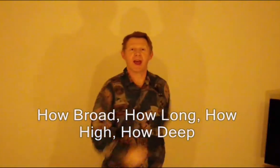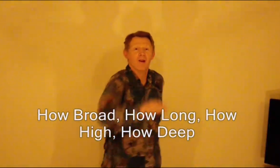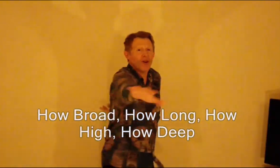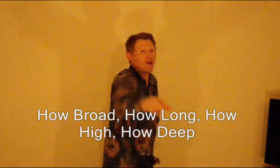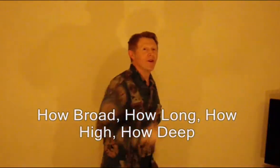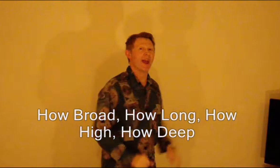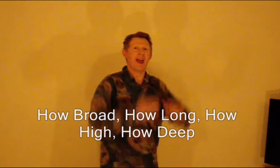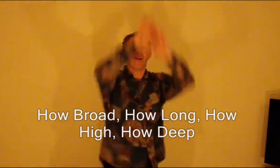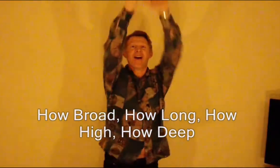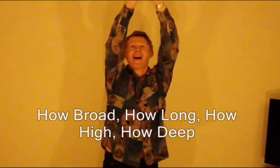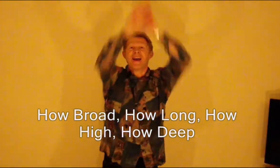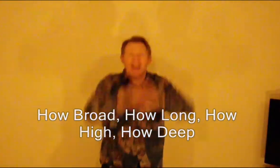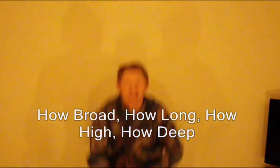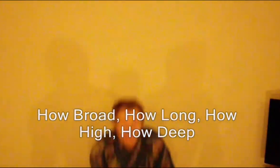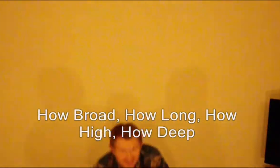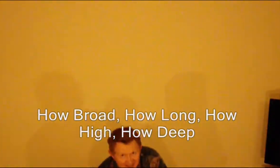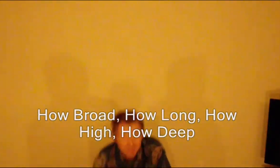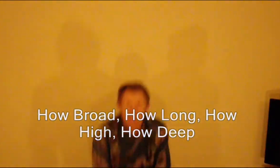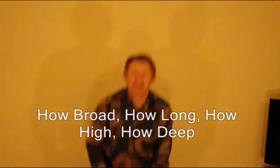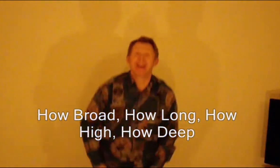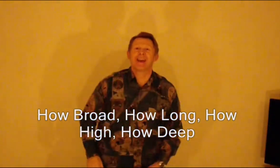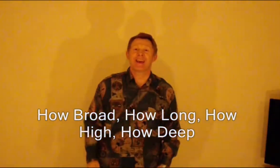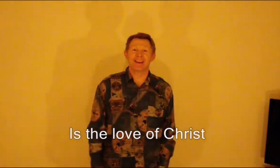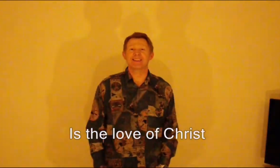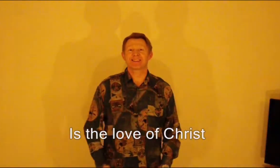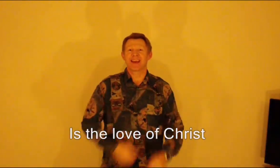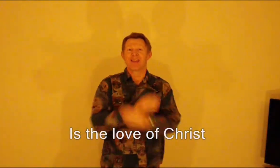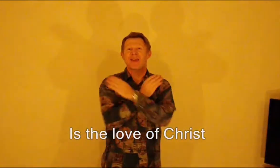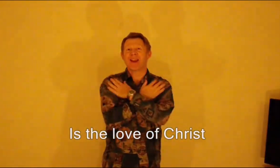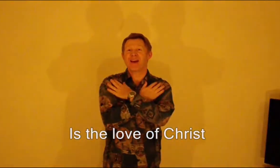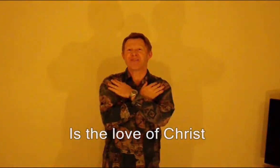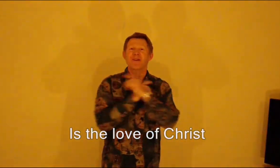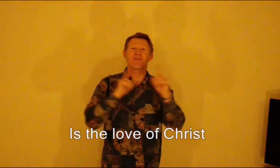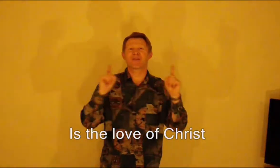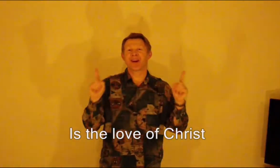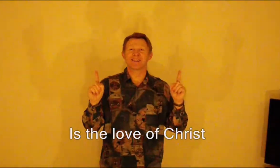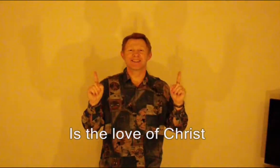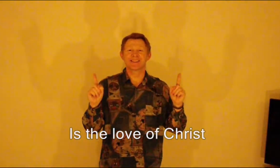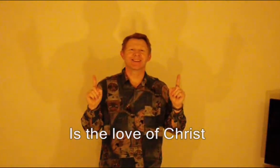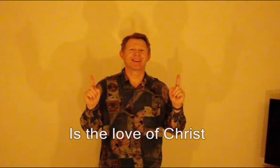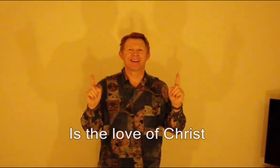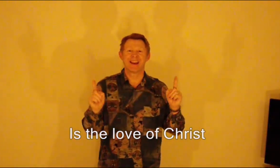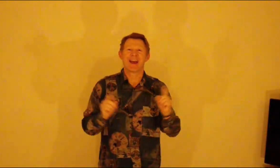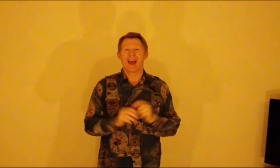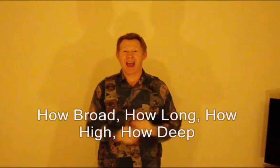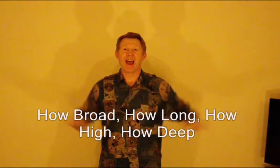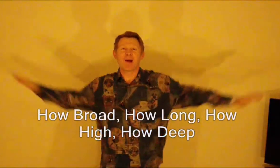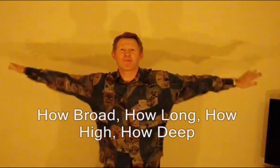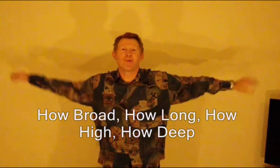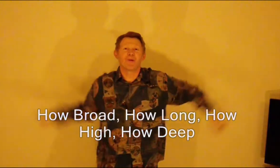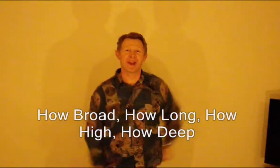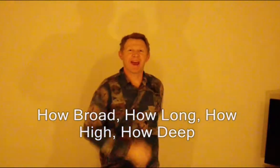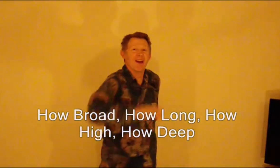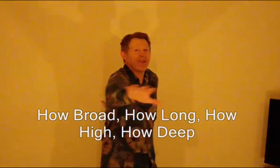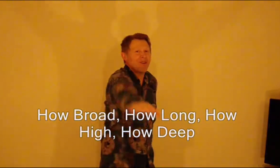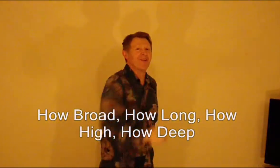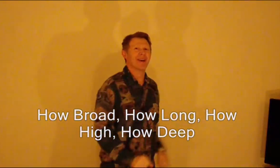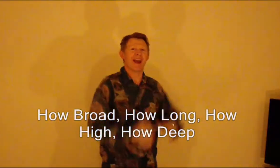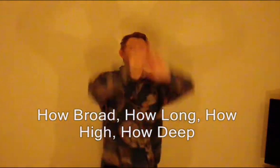how long, how high, how deep is the love of Christ? How broad, how long,